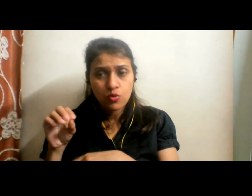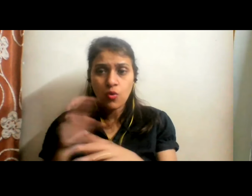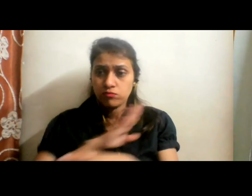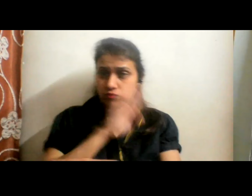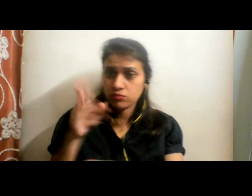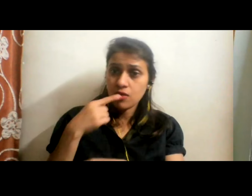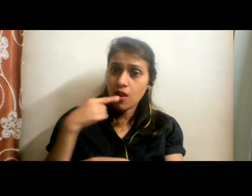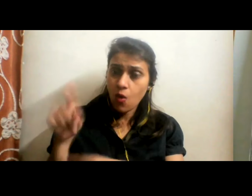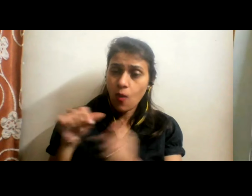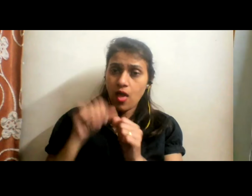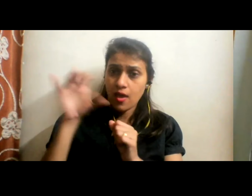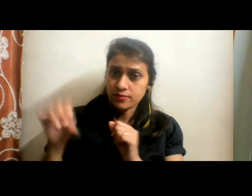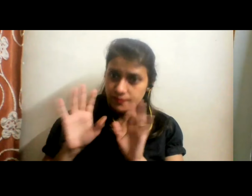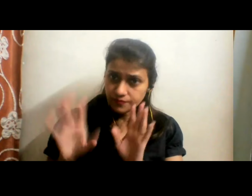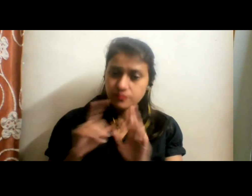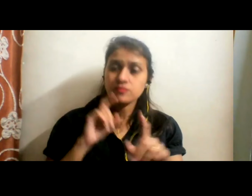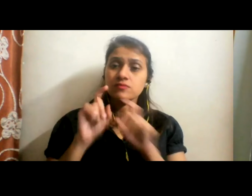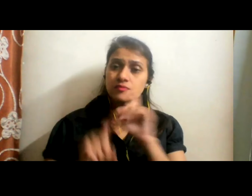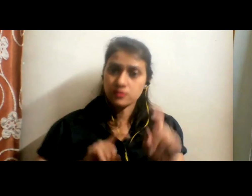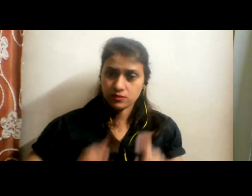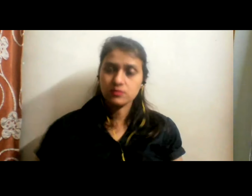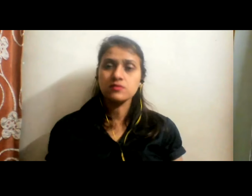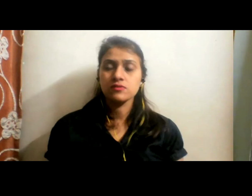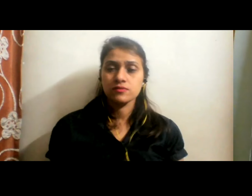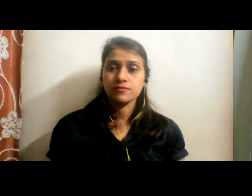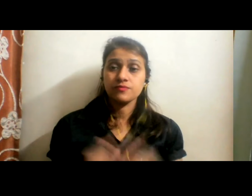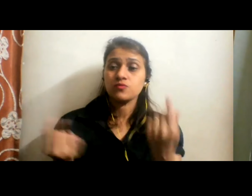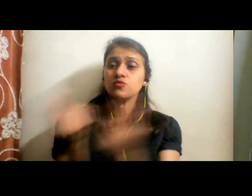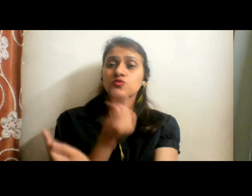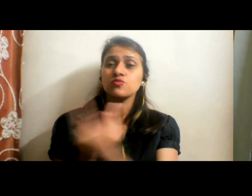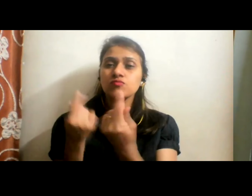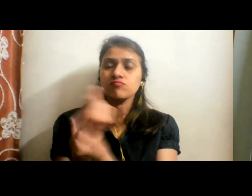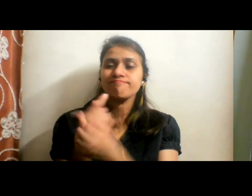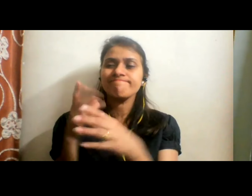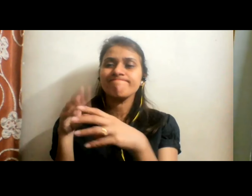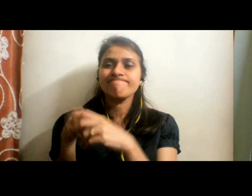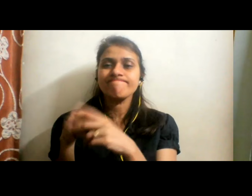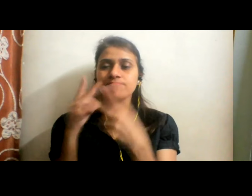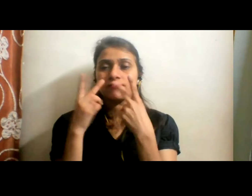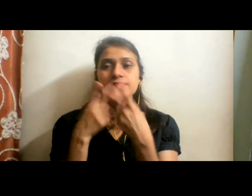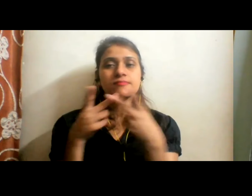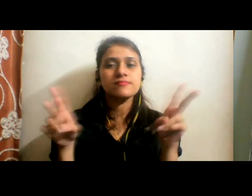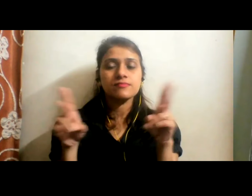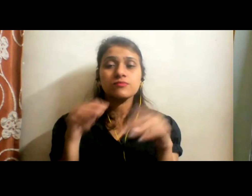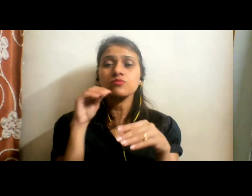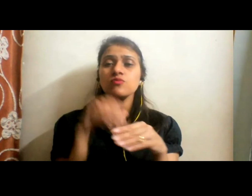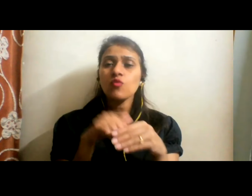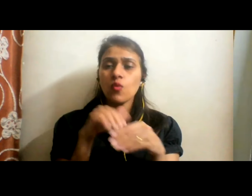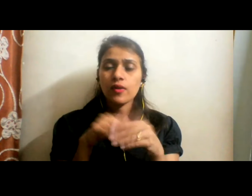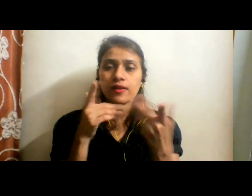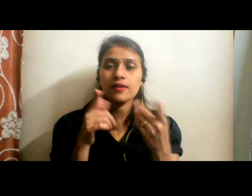poll? Or maybe if you want to see political marginality, so again, what is their voting percentages?